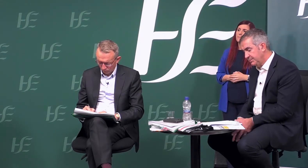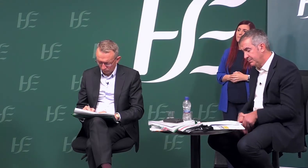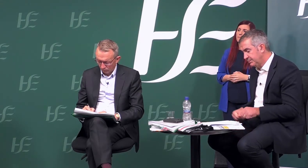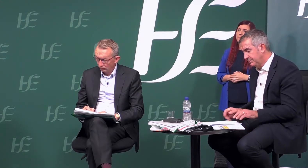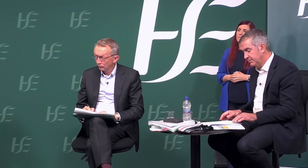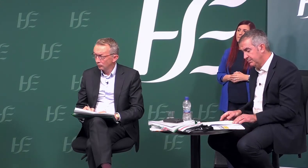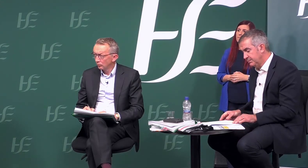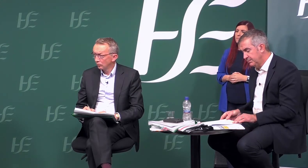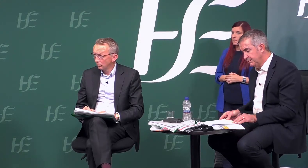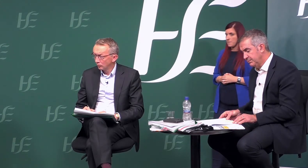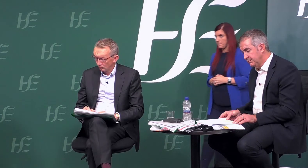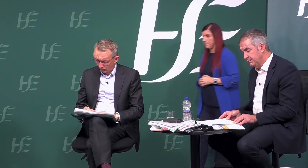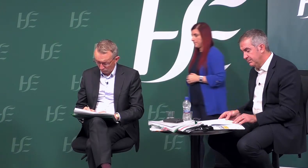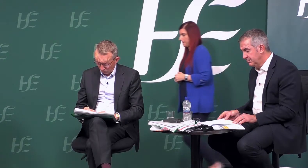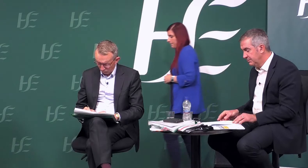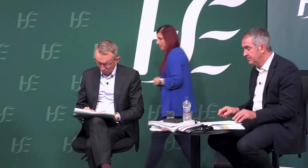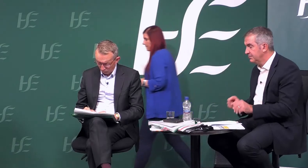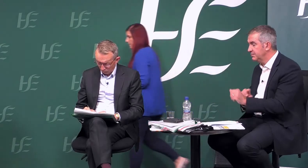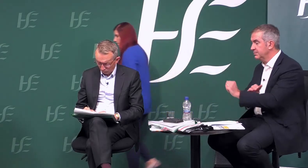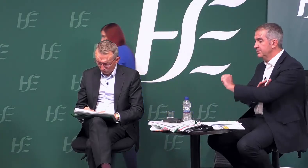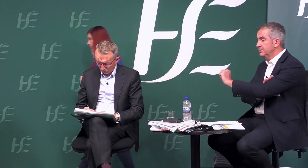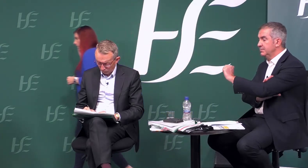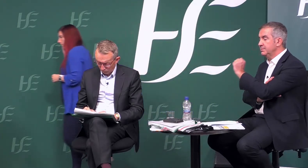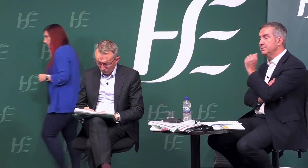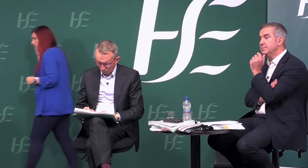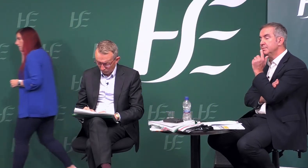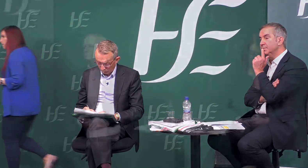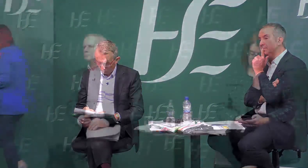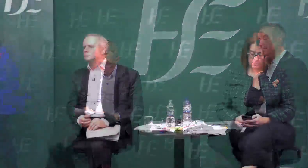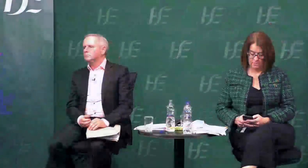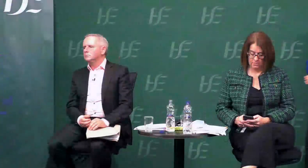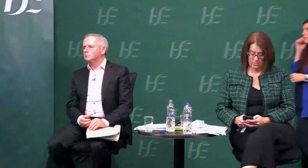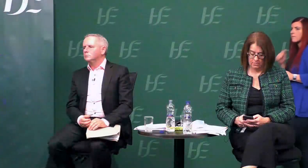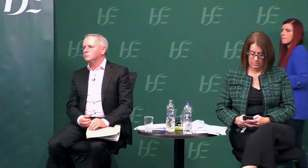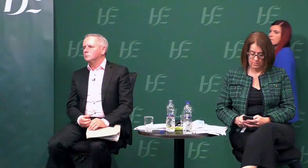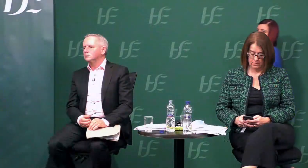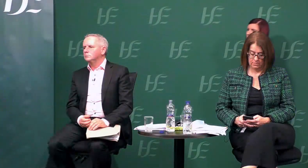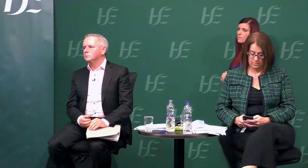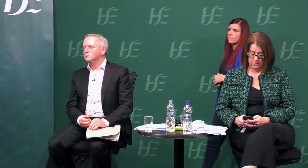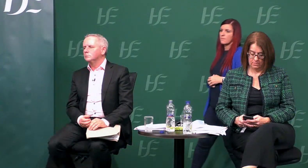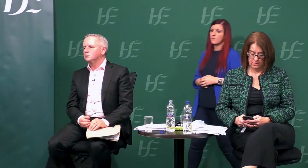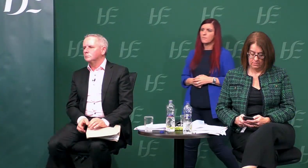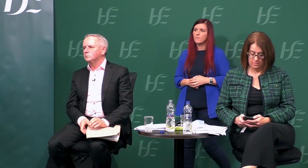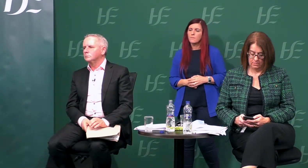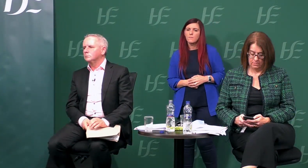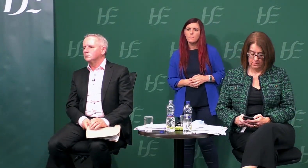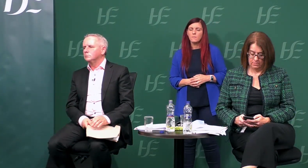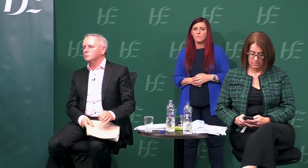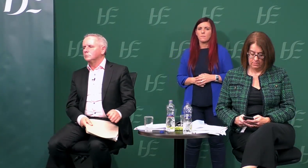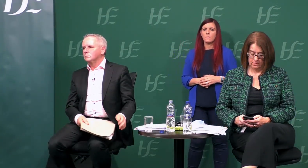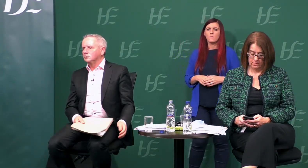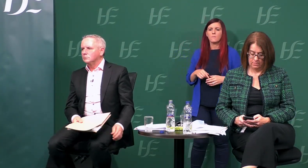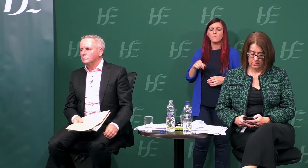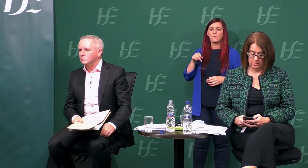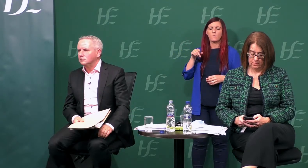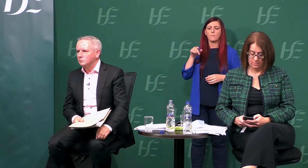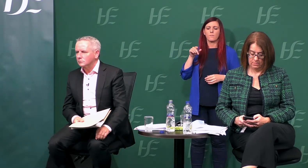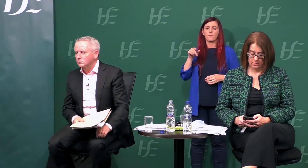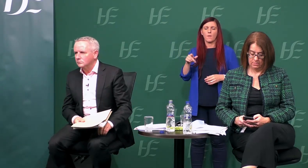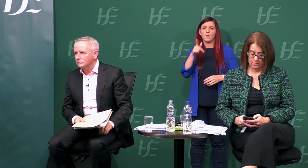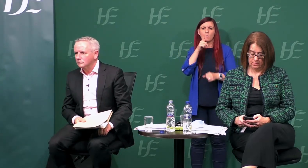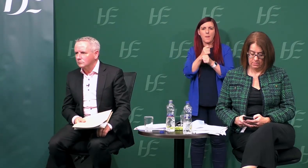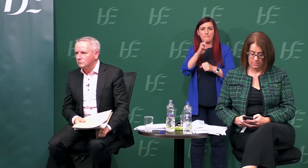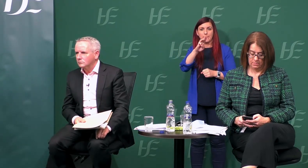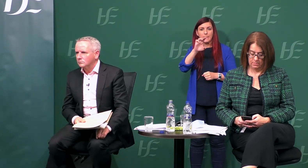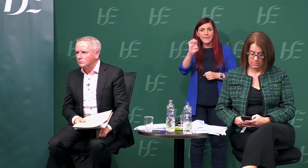This is probably one for you, Paul, on PPE stocks. Can you just give us a bit of detail on where we stand coming into the winter when we're probably